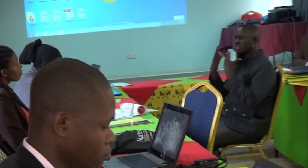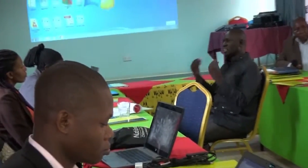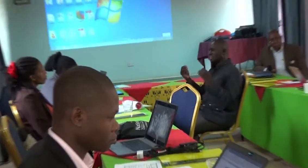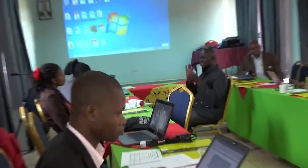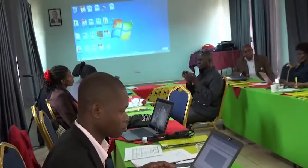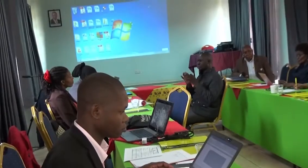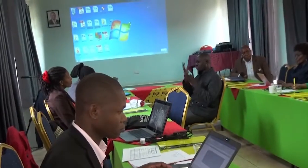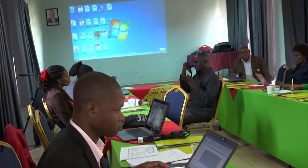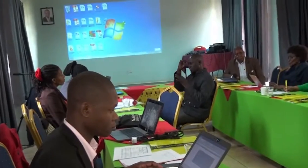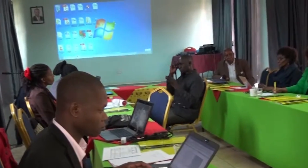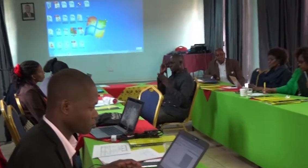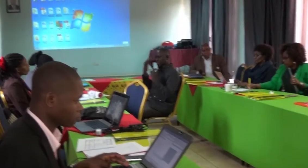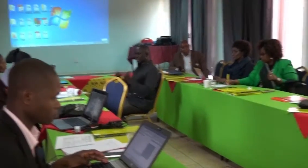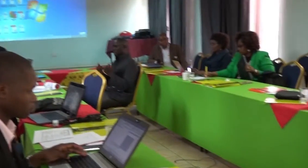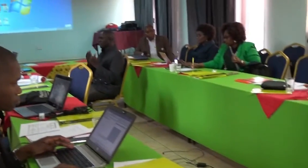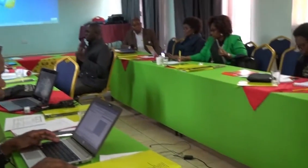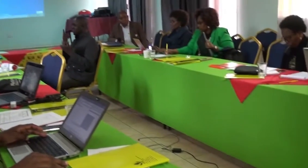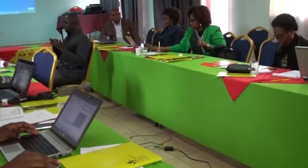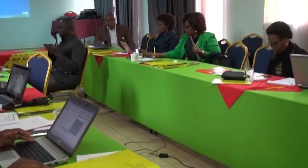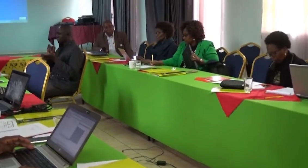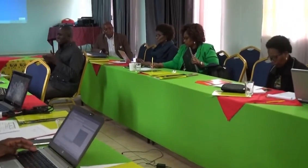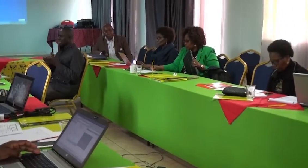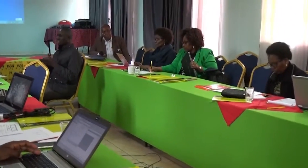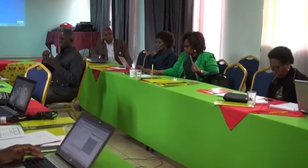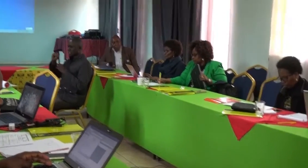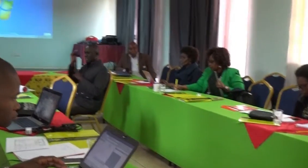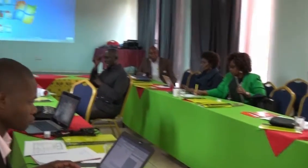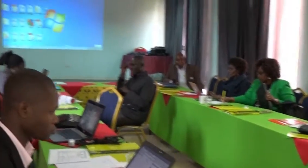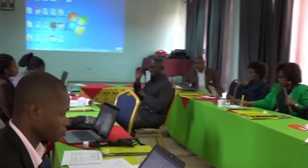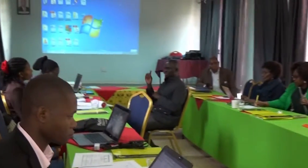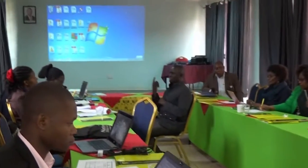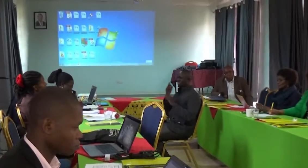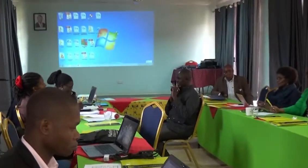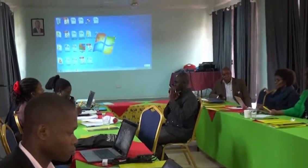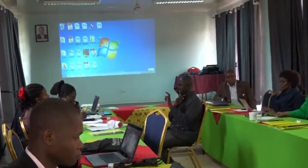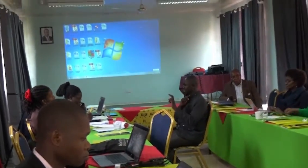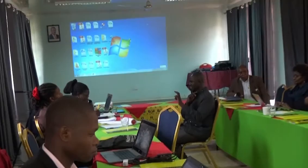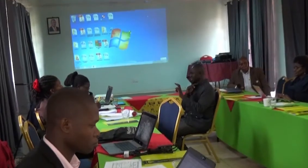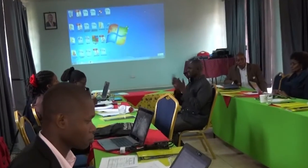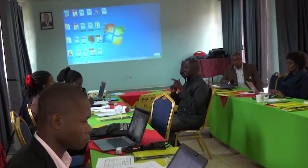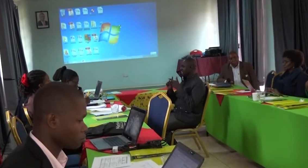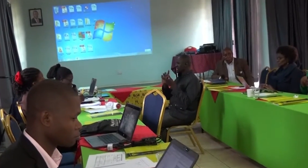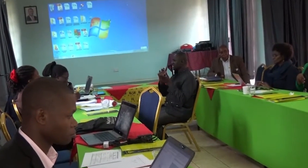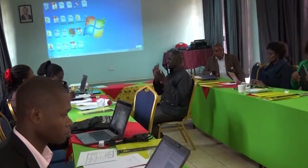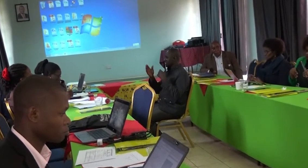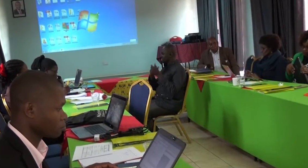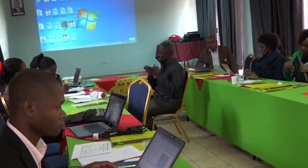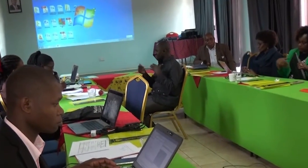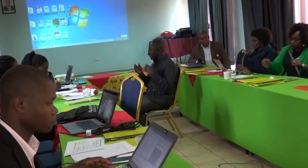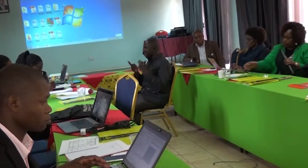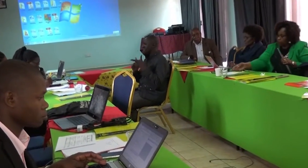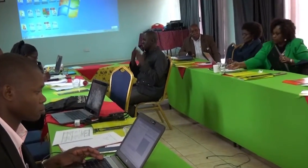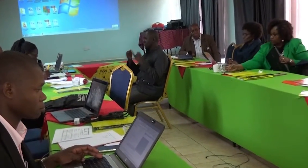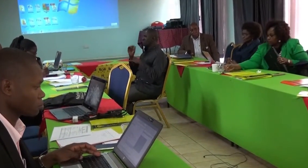because she reiterated that they learn by first of all seeing, then signing, and then they